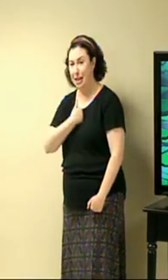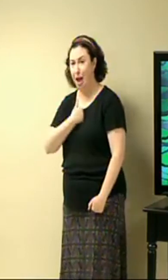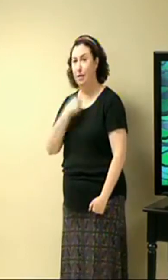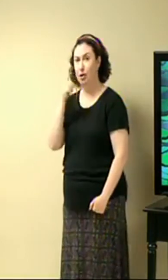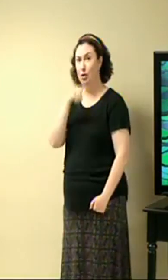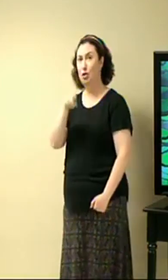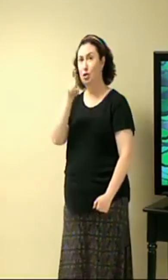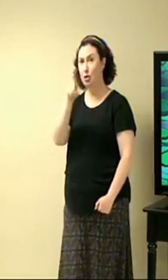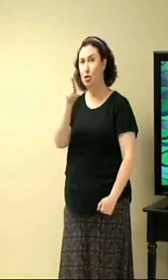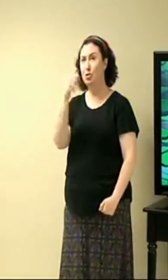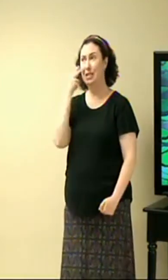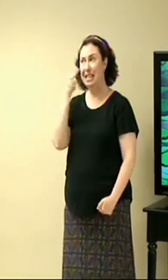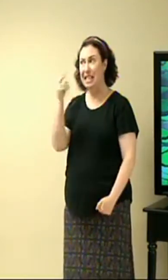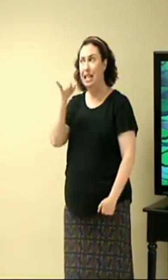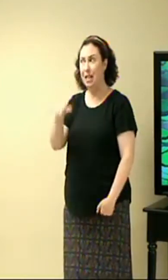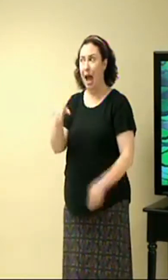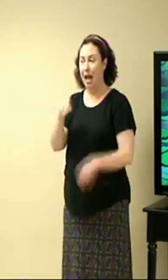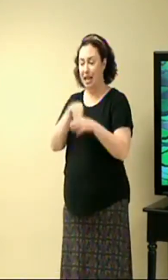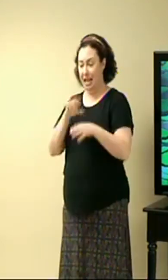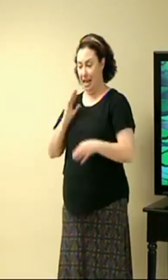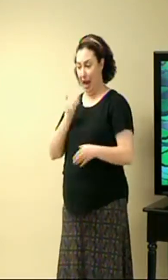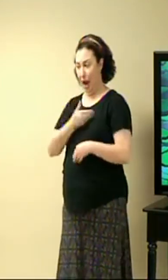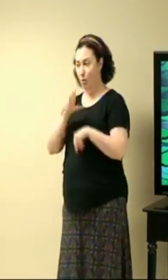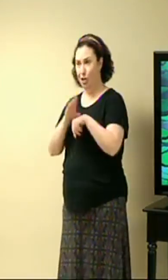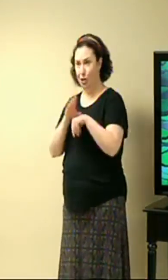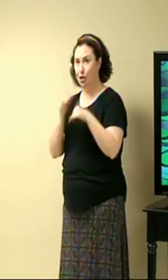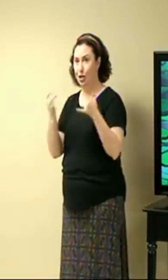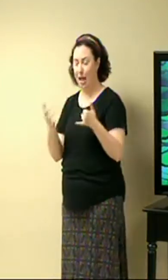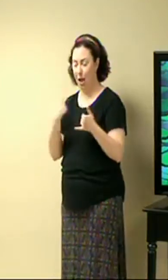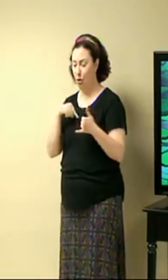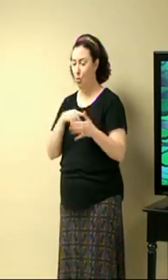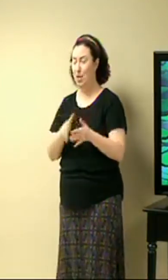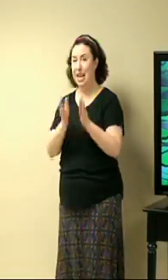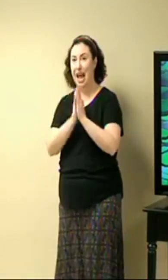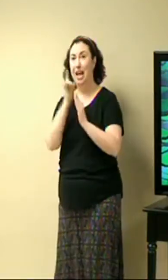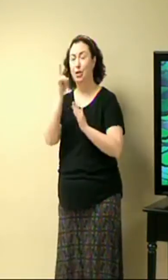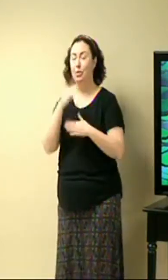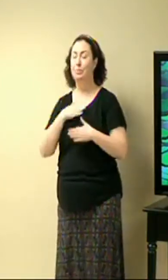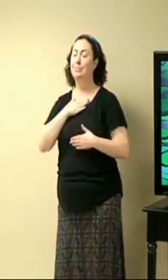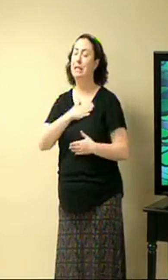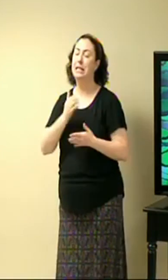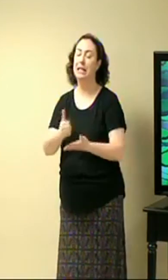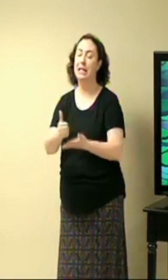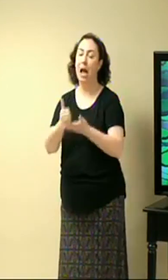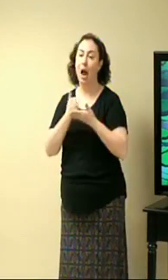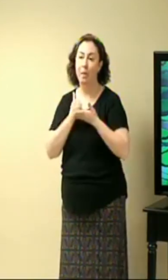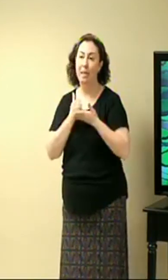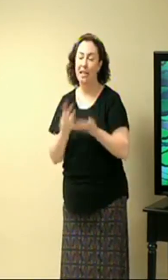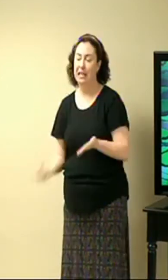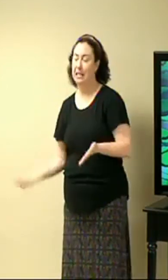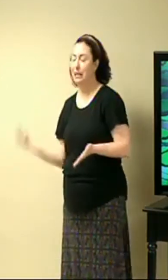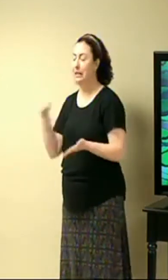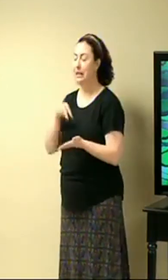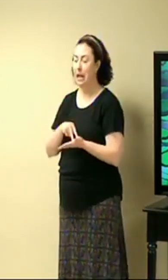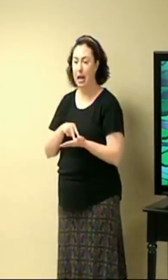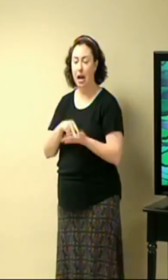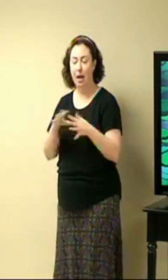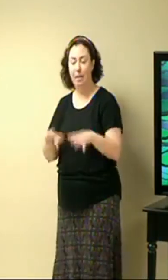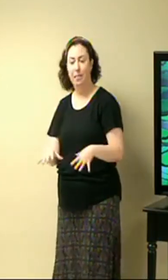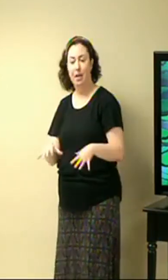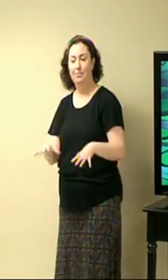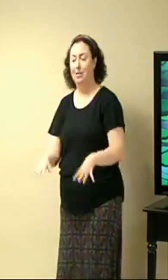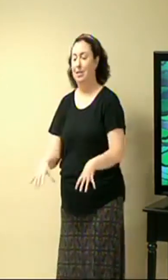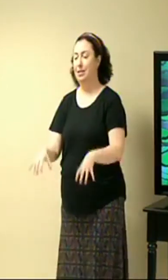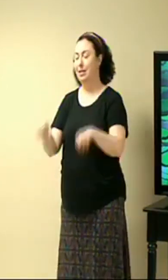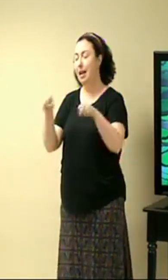churches. Father, we just ask you right now, would you help us get off the couch? Would you help us take up our cross